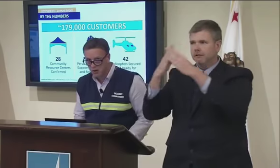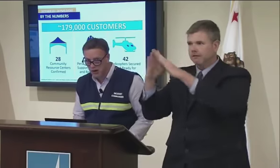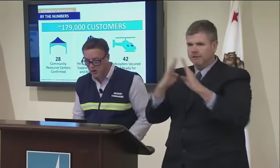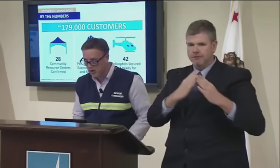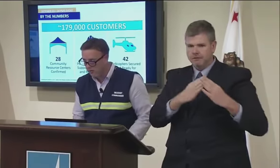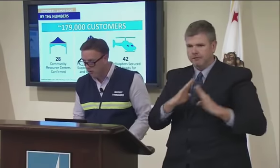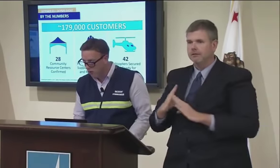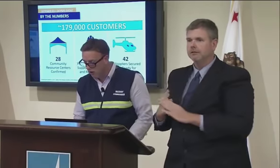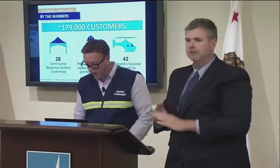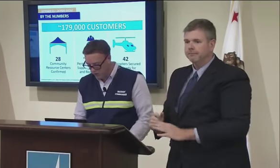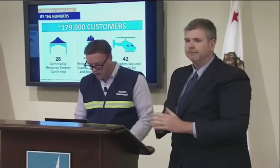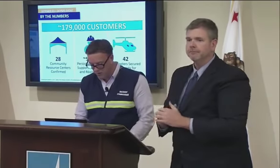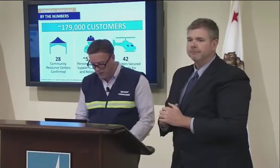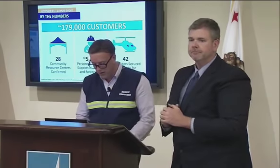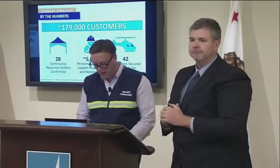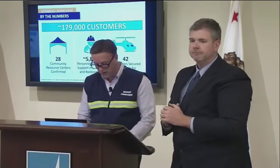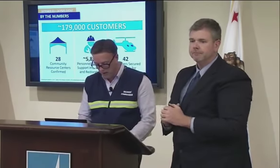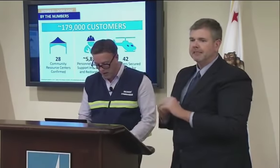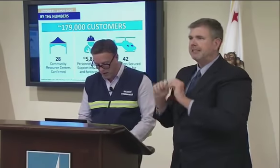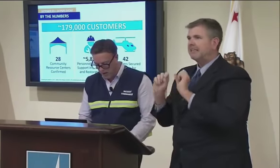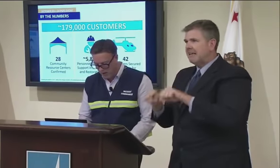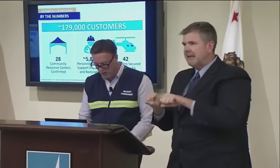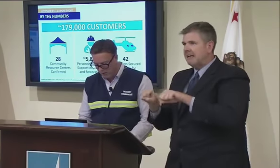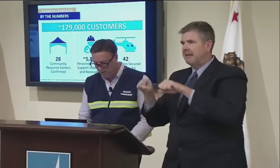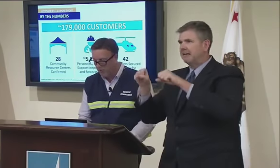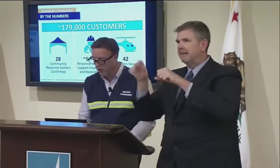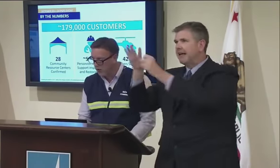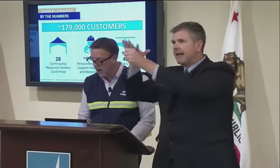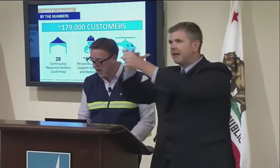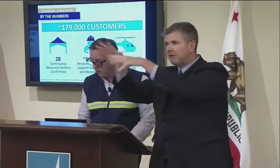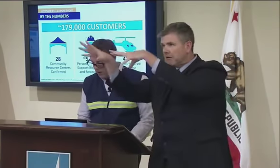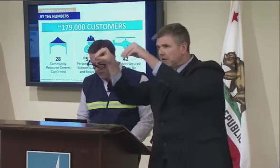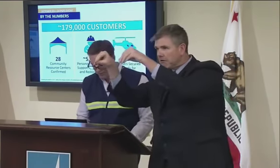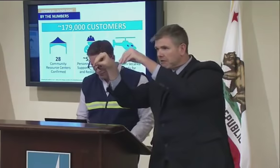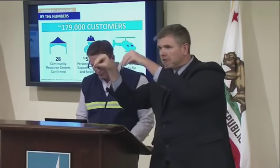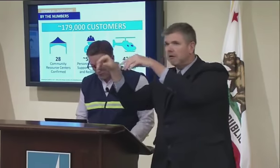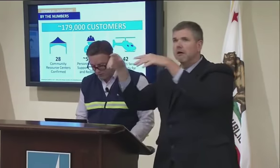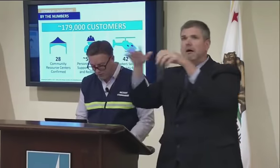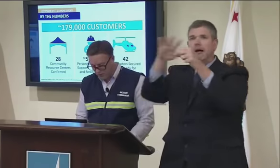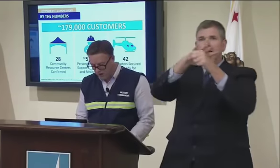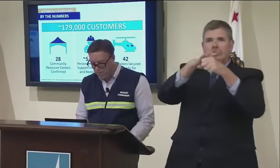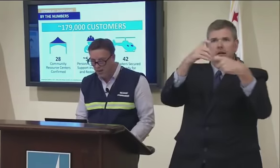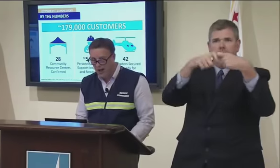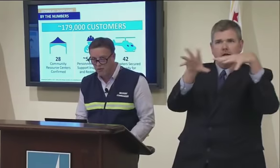backup generation for a few communities, specifically Angwin,